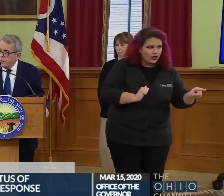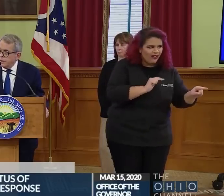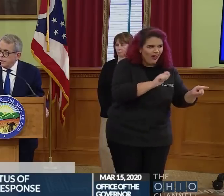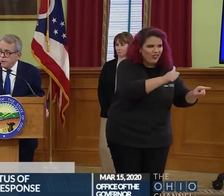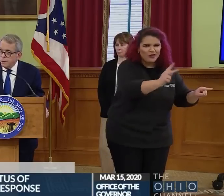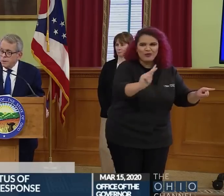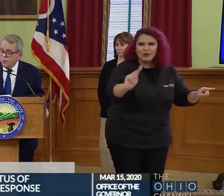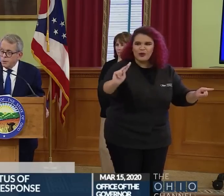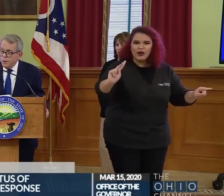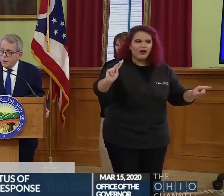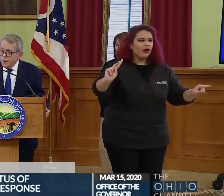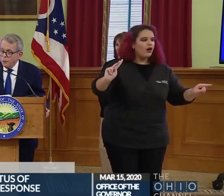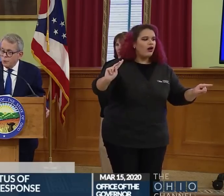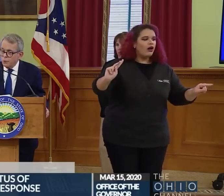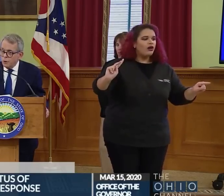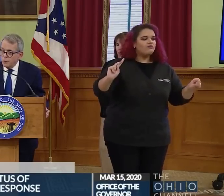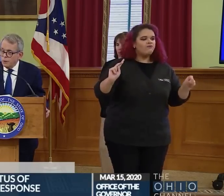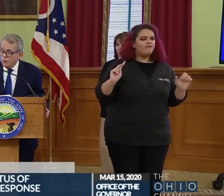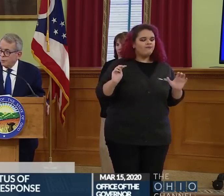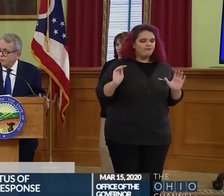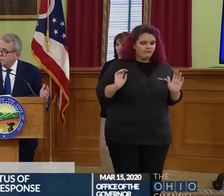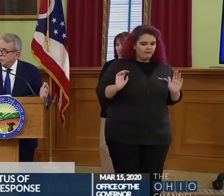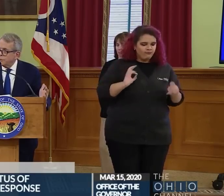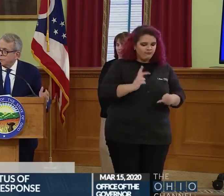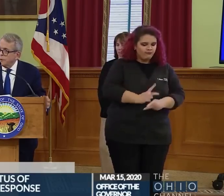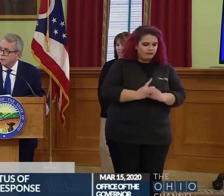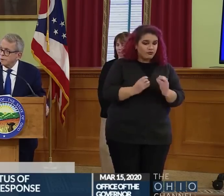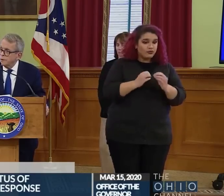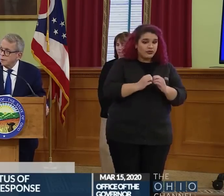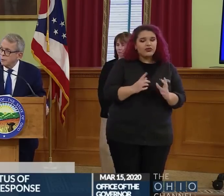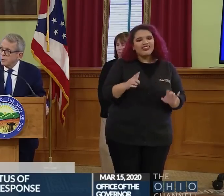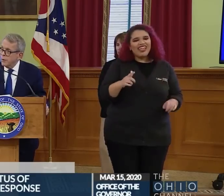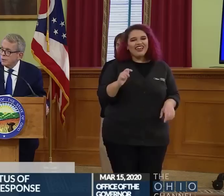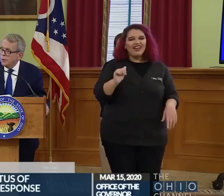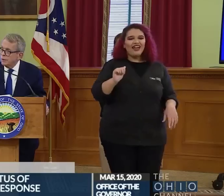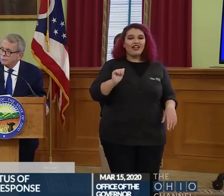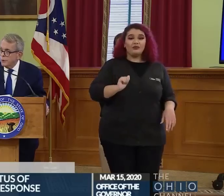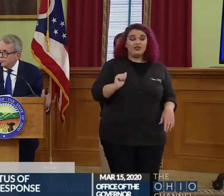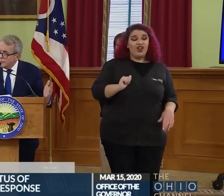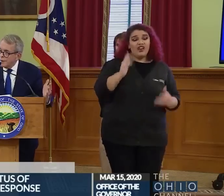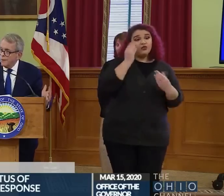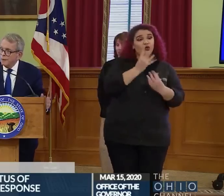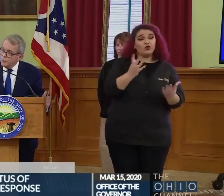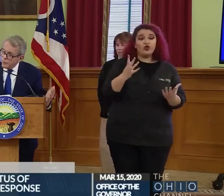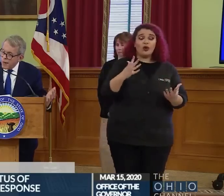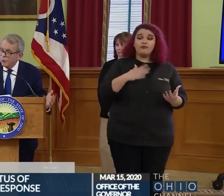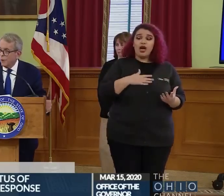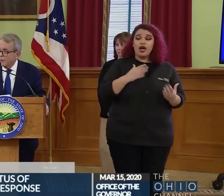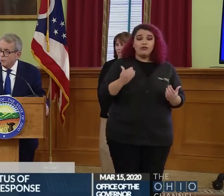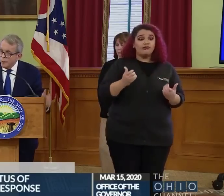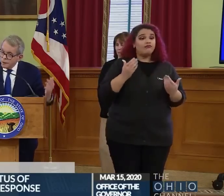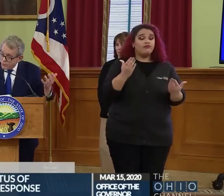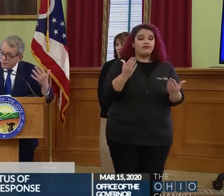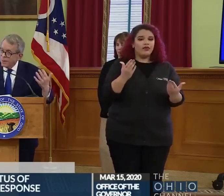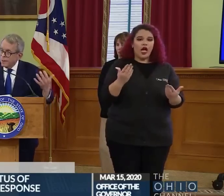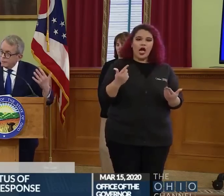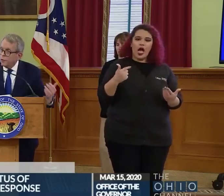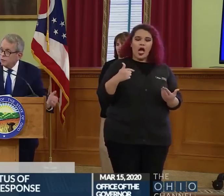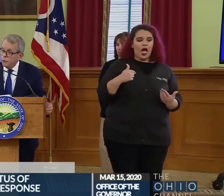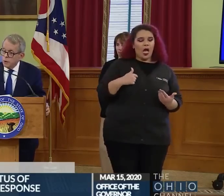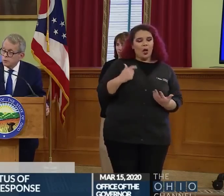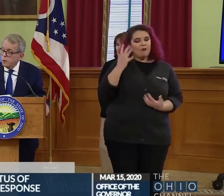I've said, you know, I wouldn't do certain things. You know, I wouldn't go out to eat. Well, now people can't go out to eat, but they